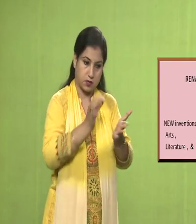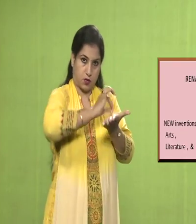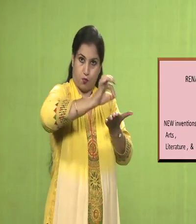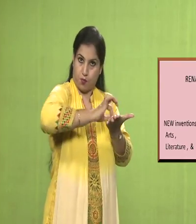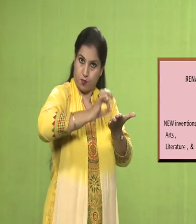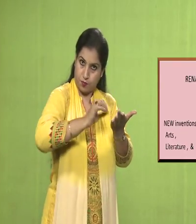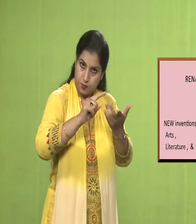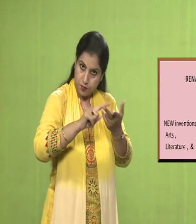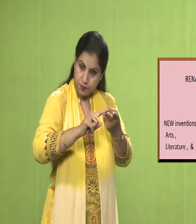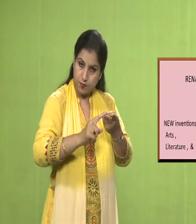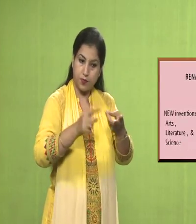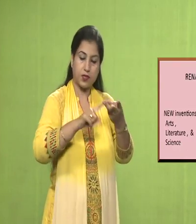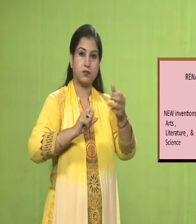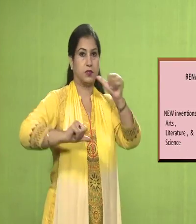literature, and science.